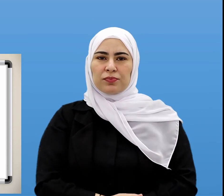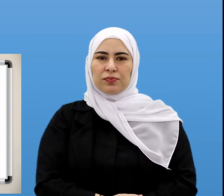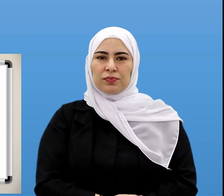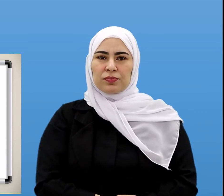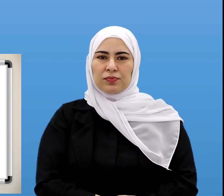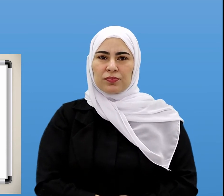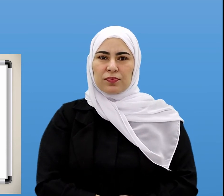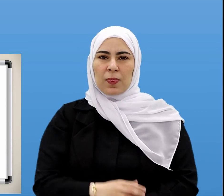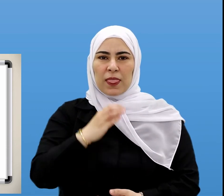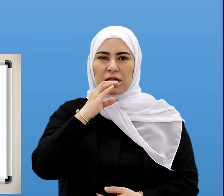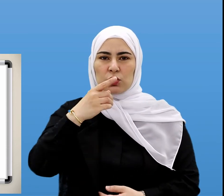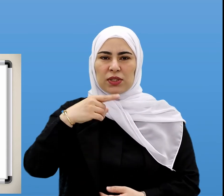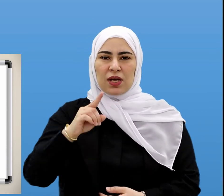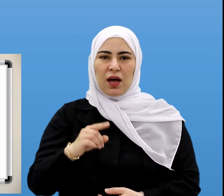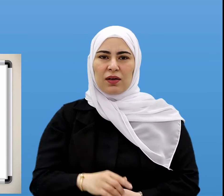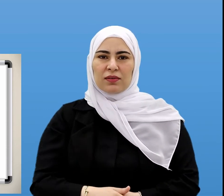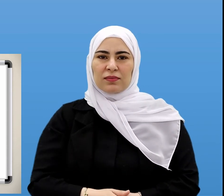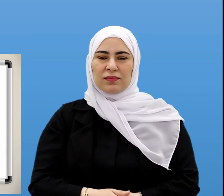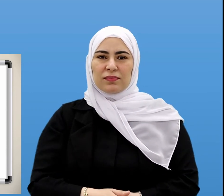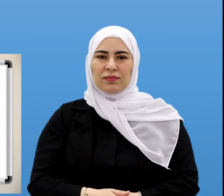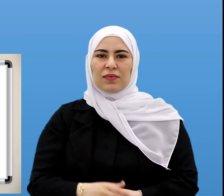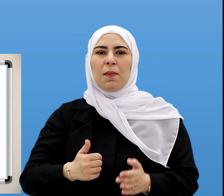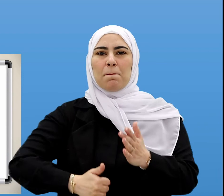The correct answer is managed to.